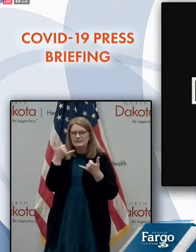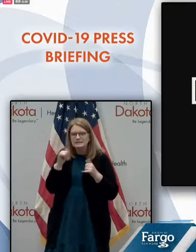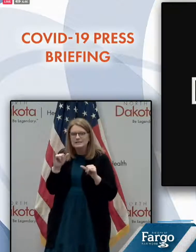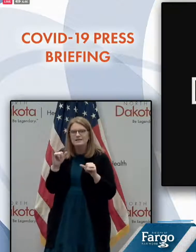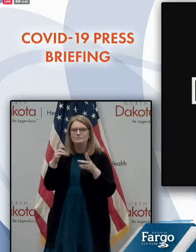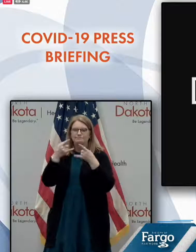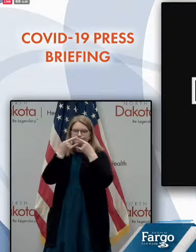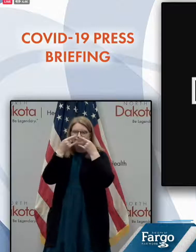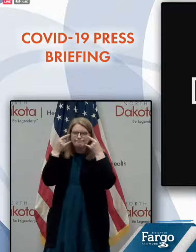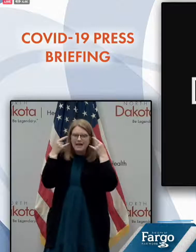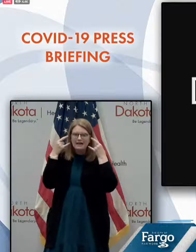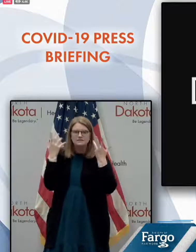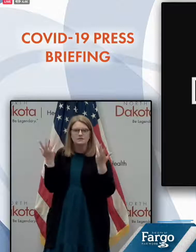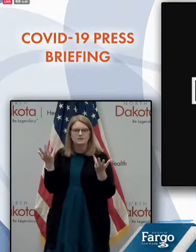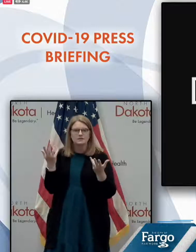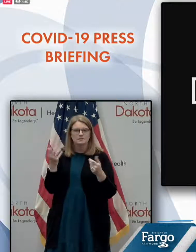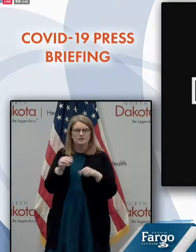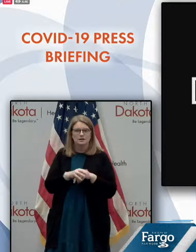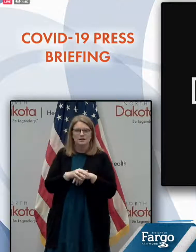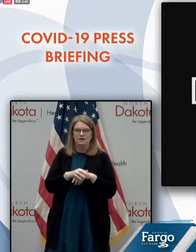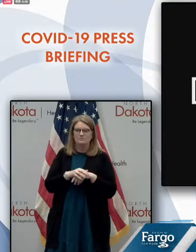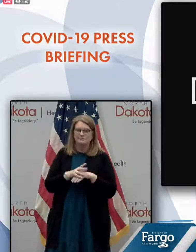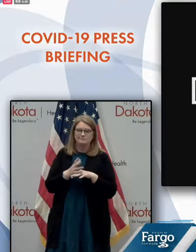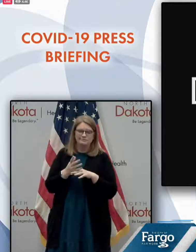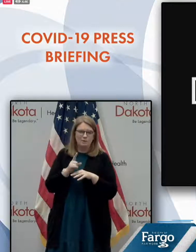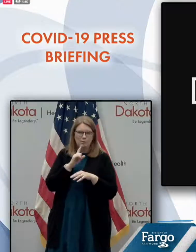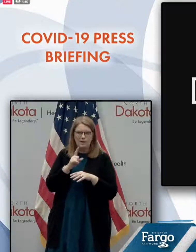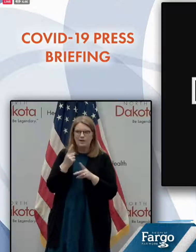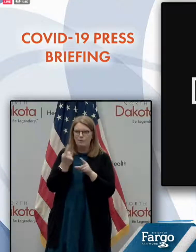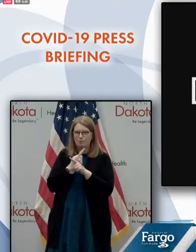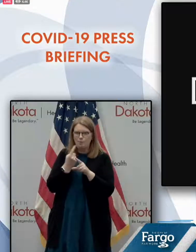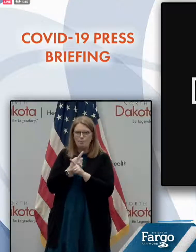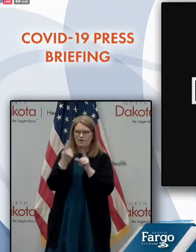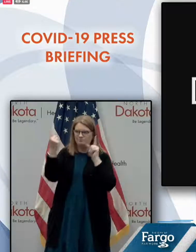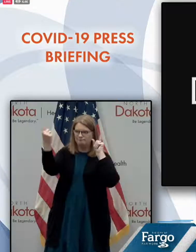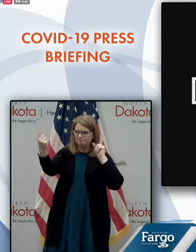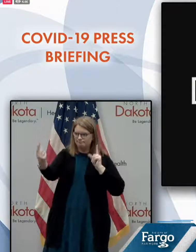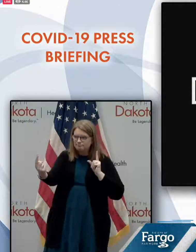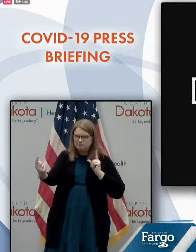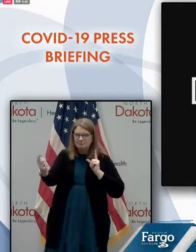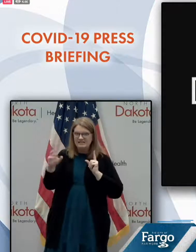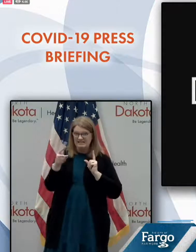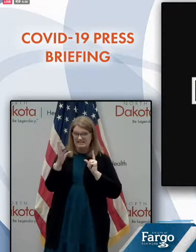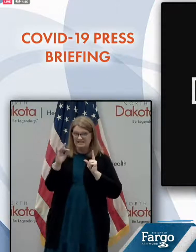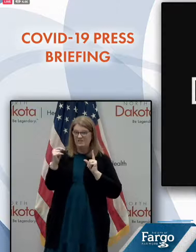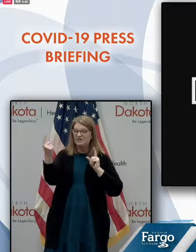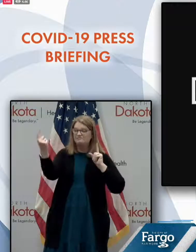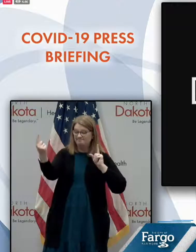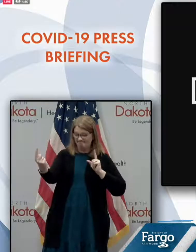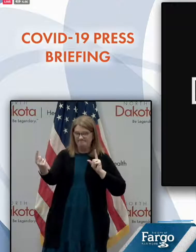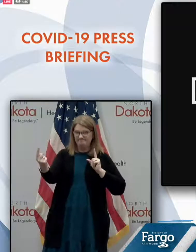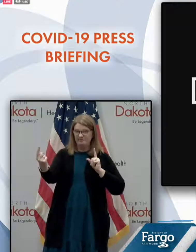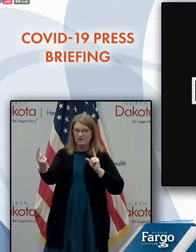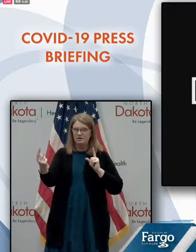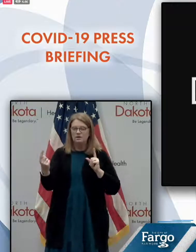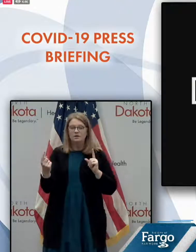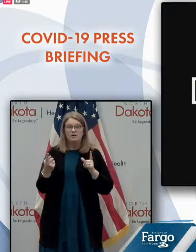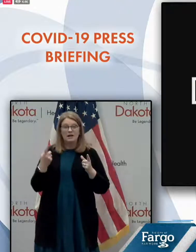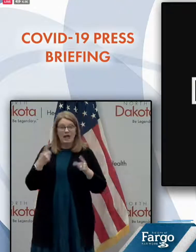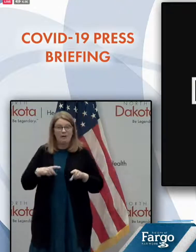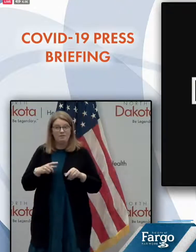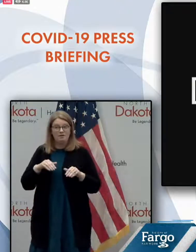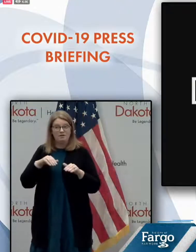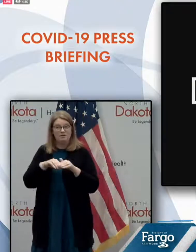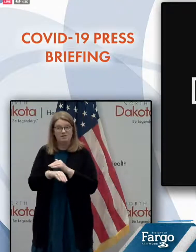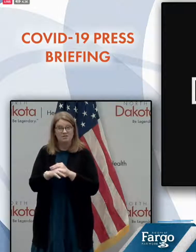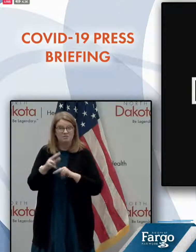PPE, as in masks, and when you're there, and maintaining the appropriate distance, because once it's introduced into a facility,